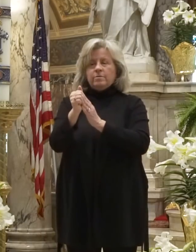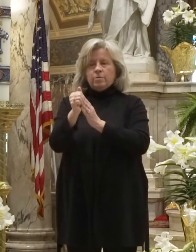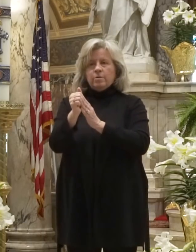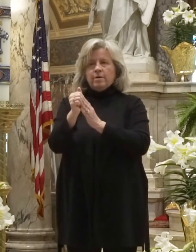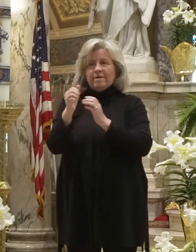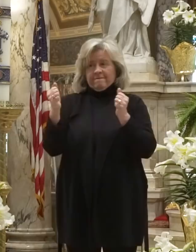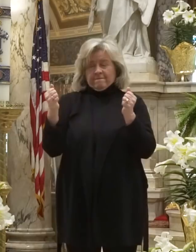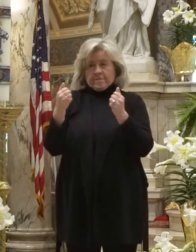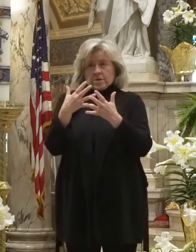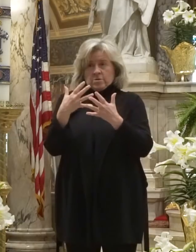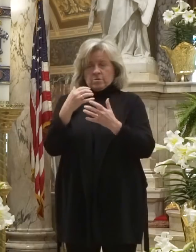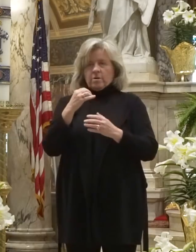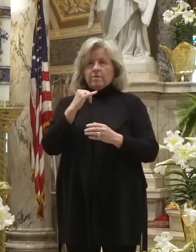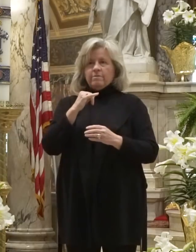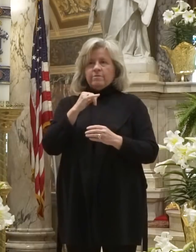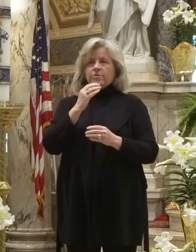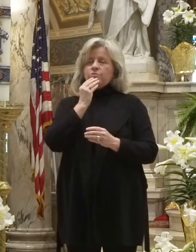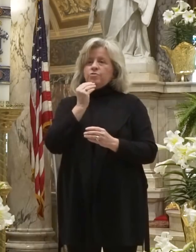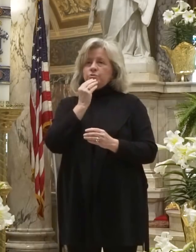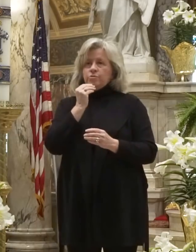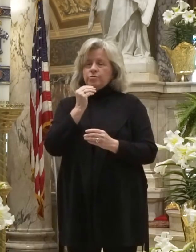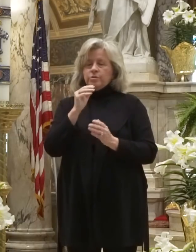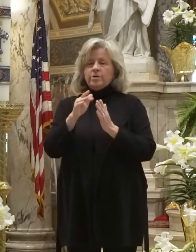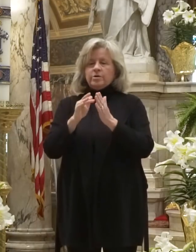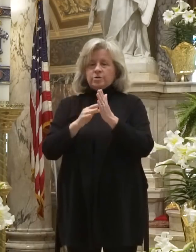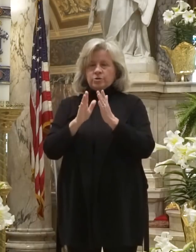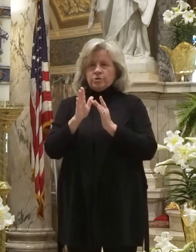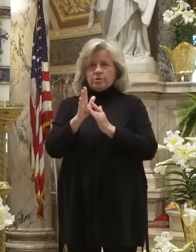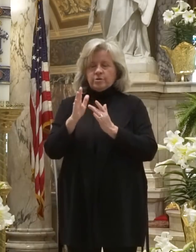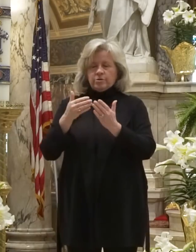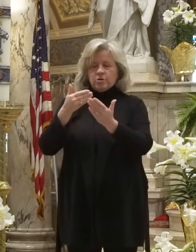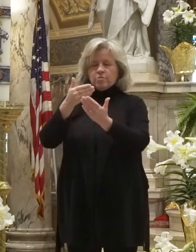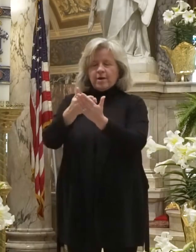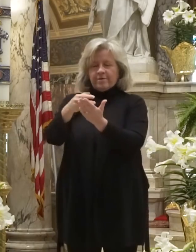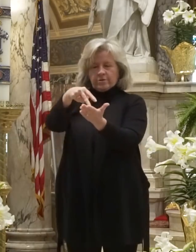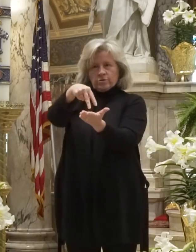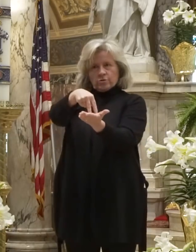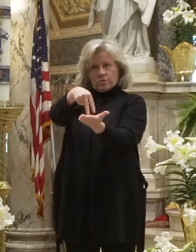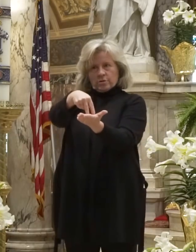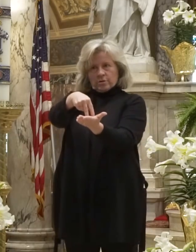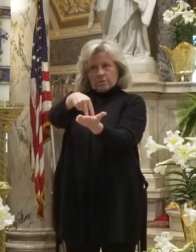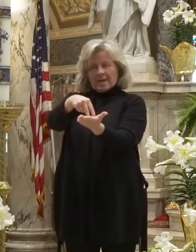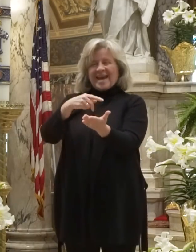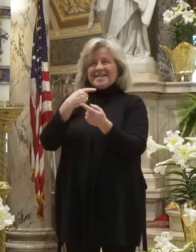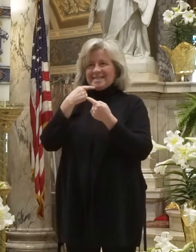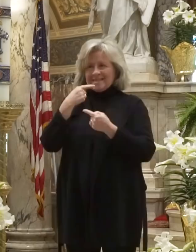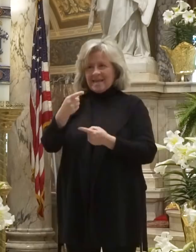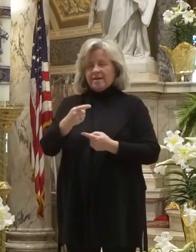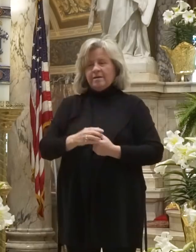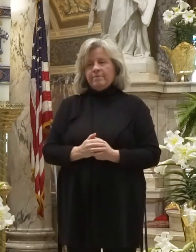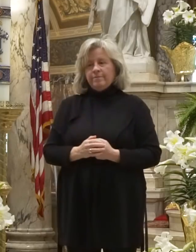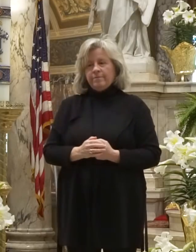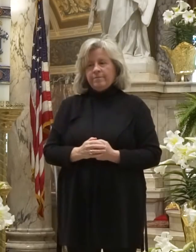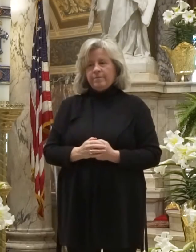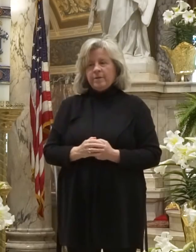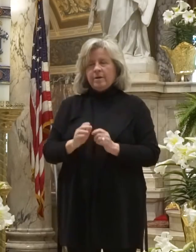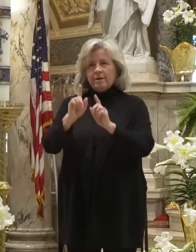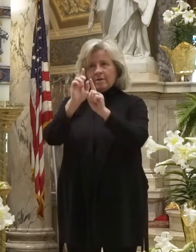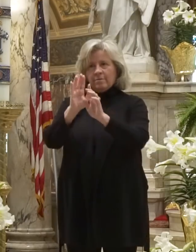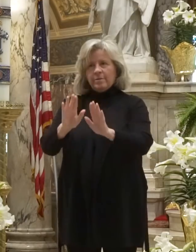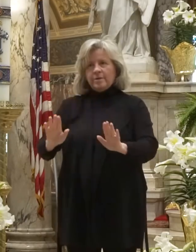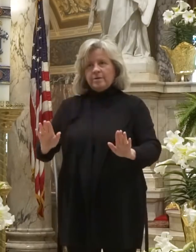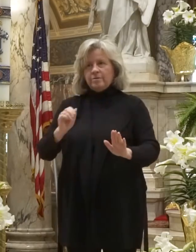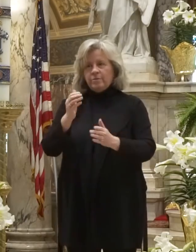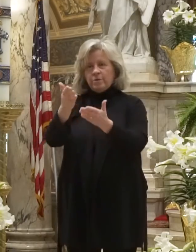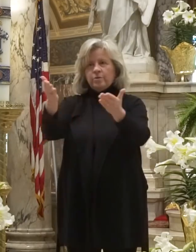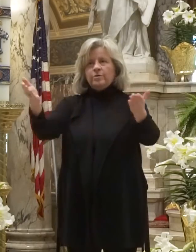fear of the Jews, Jesus came and stood in their midst and said to them, "Peace be